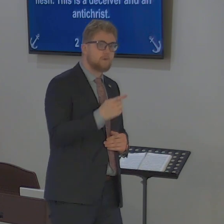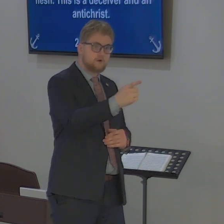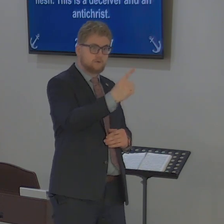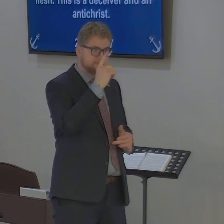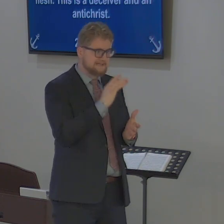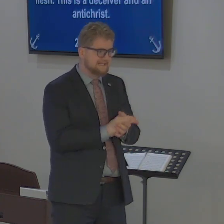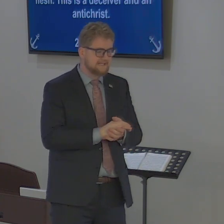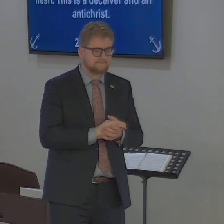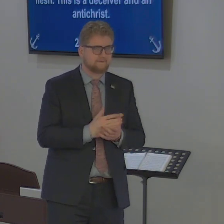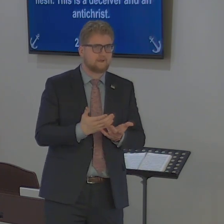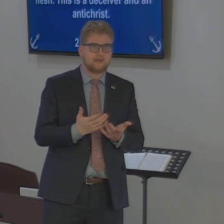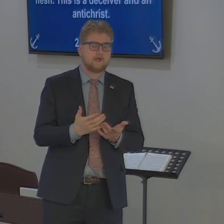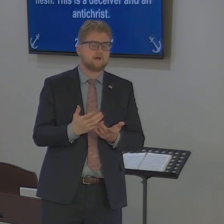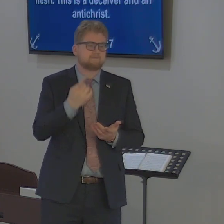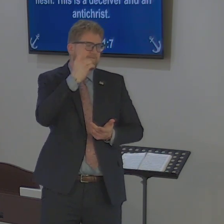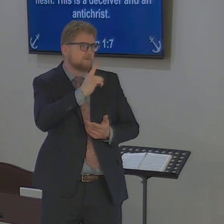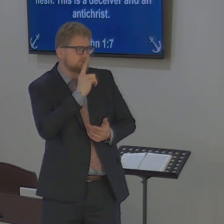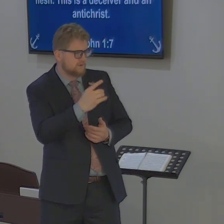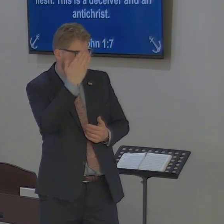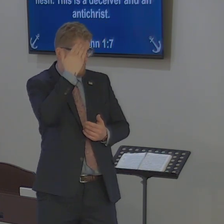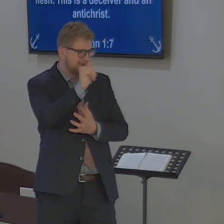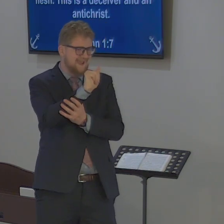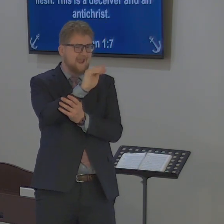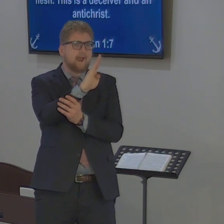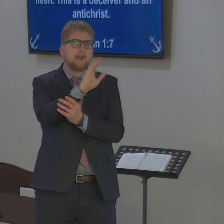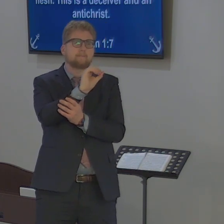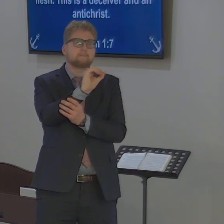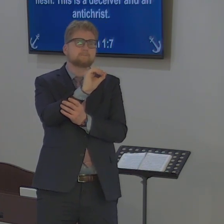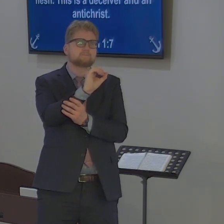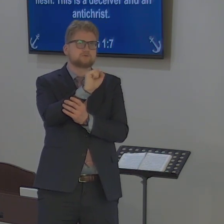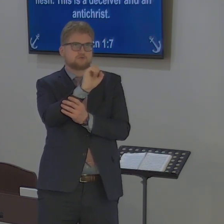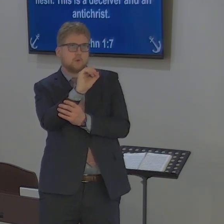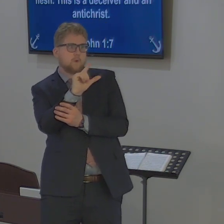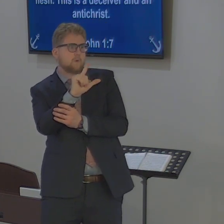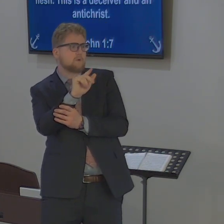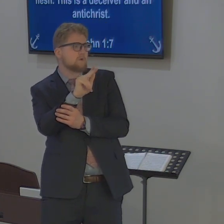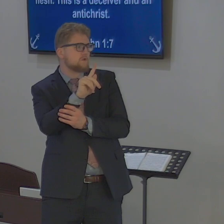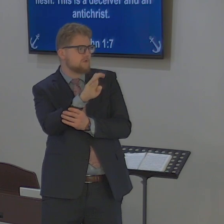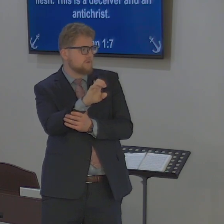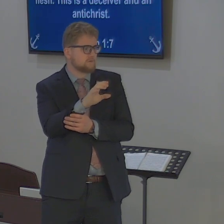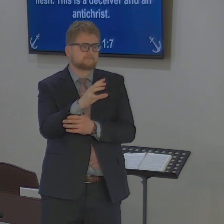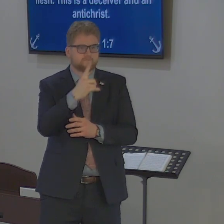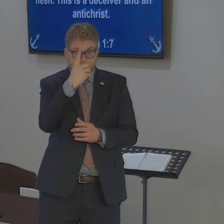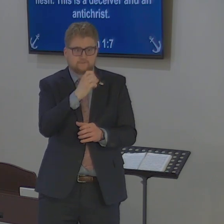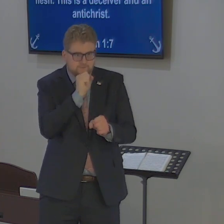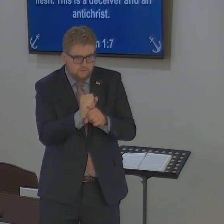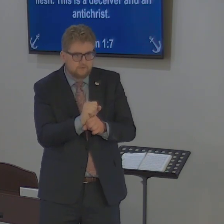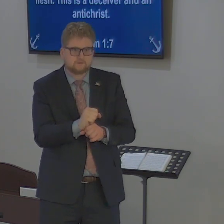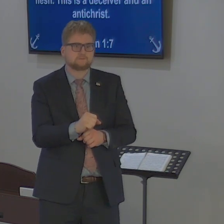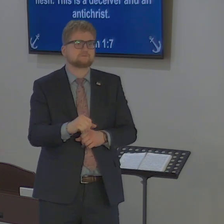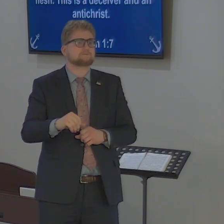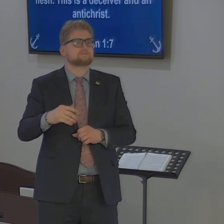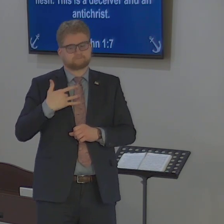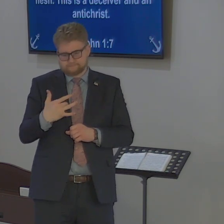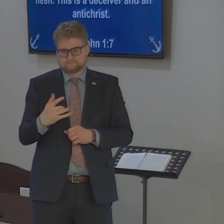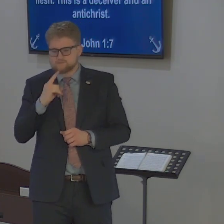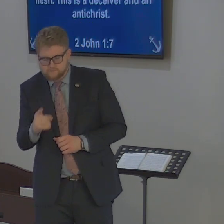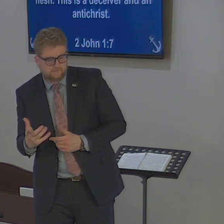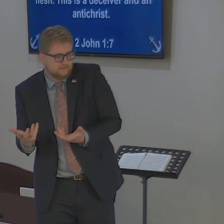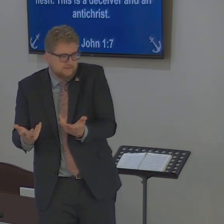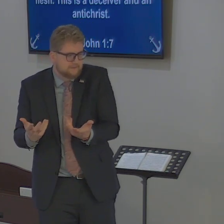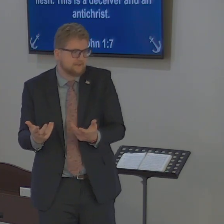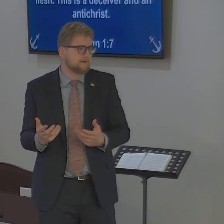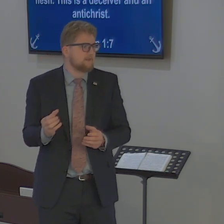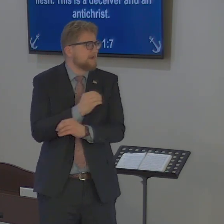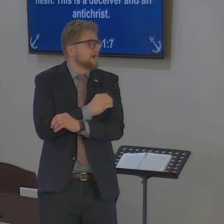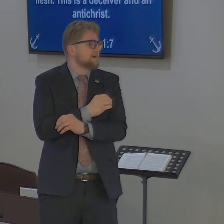it's all relevant. It's just relevant to however you want, and it's constantly changing. Kind of sounds like the world we live in today, does it not? There is no